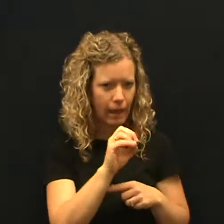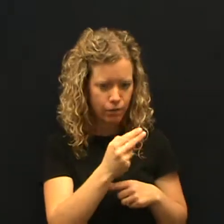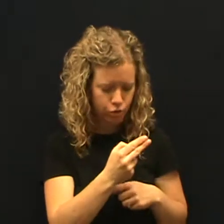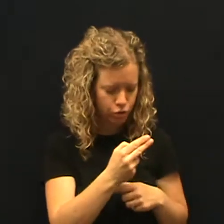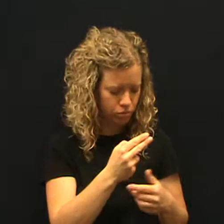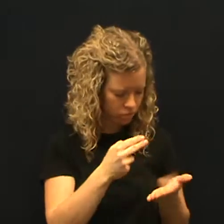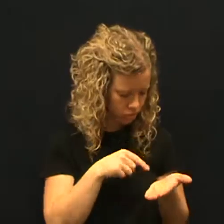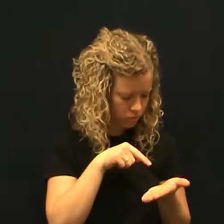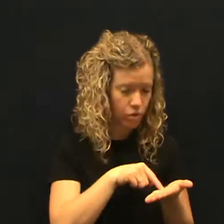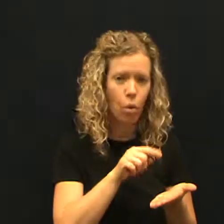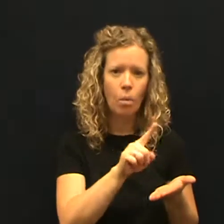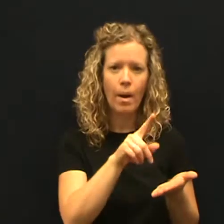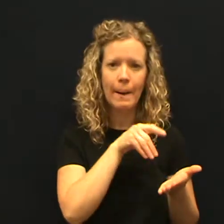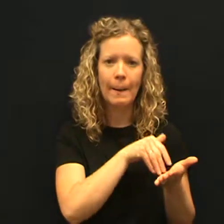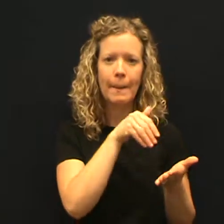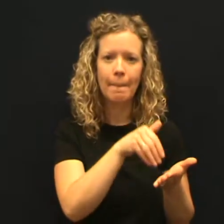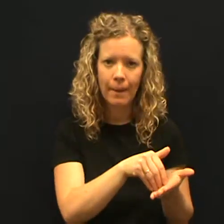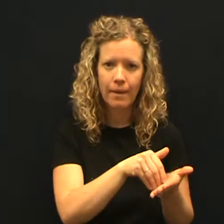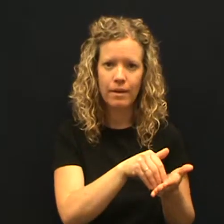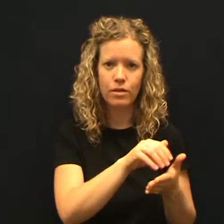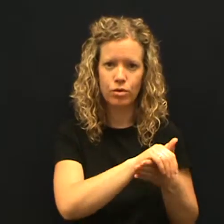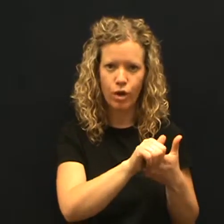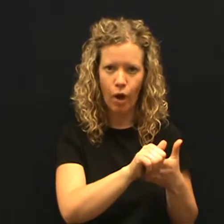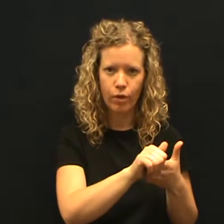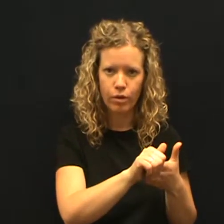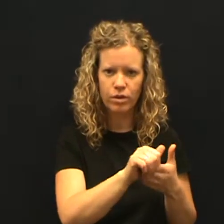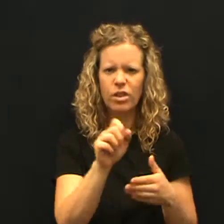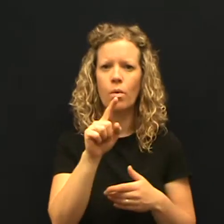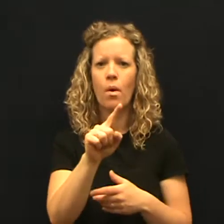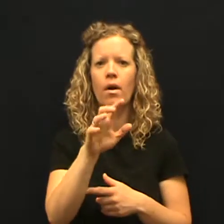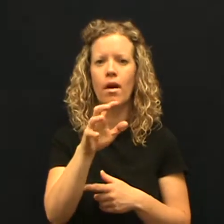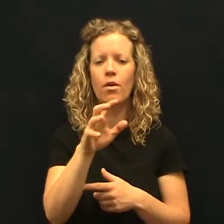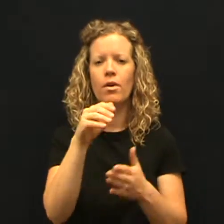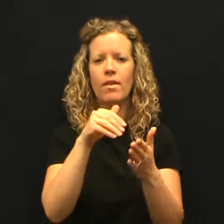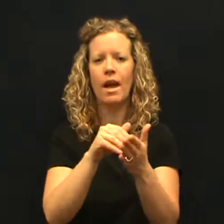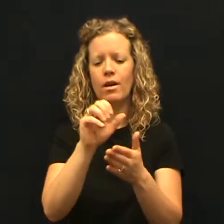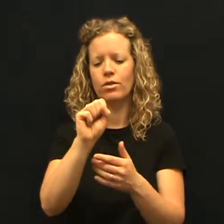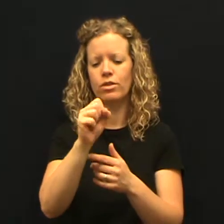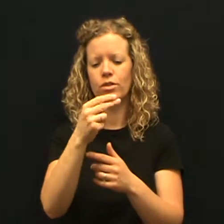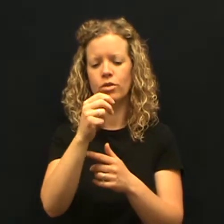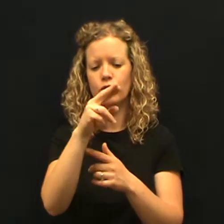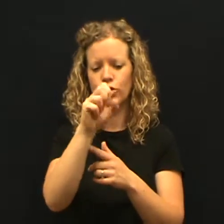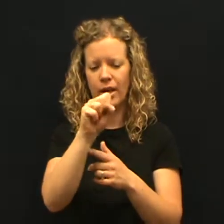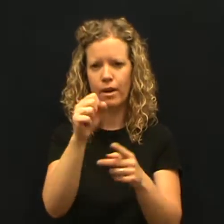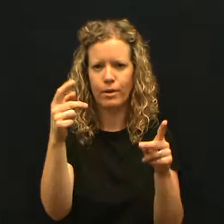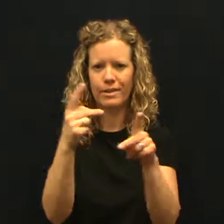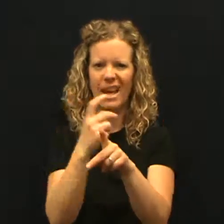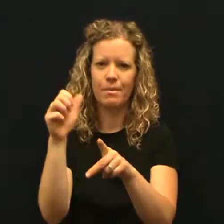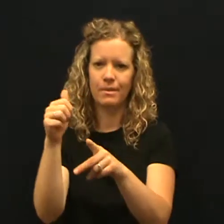$1 million, 100,000 shares times the $10 a share, and then we're going to split up the credit to